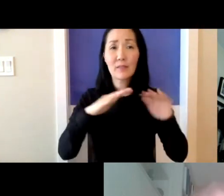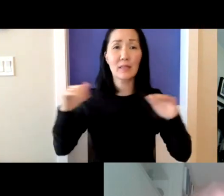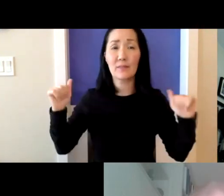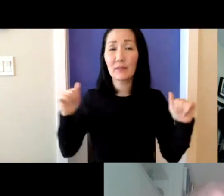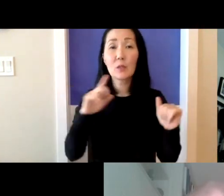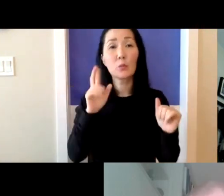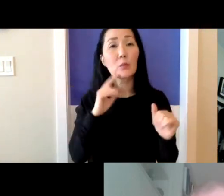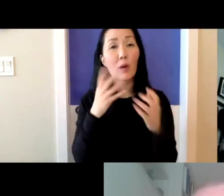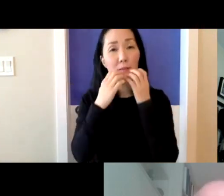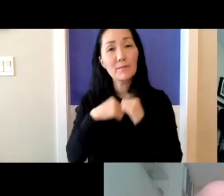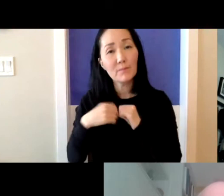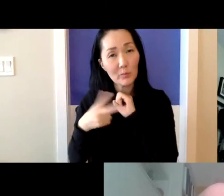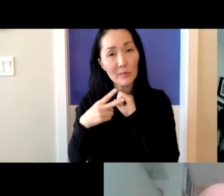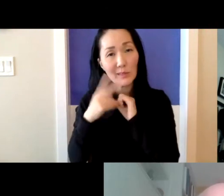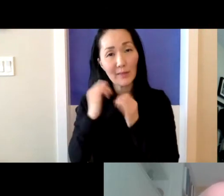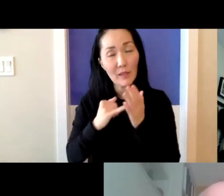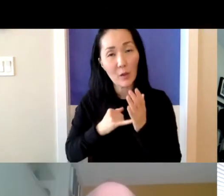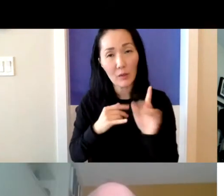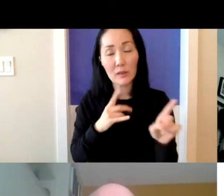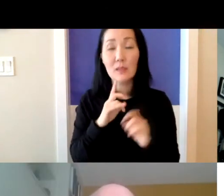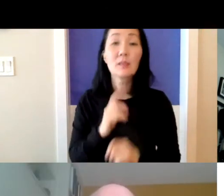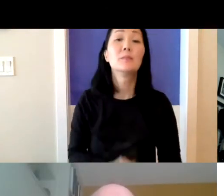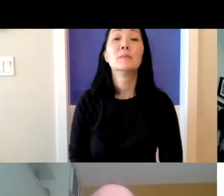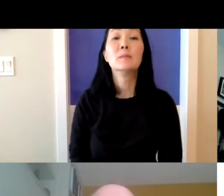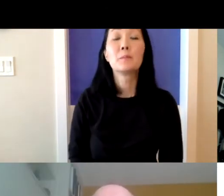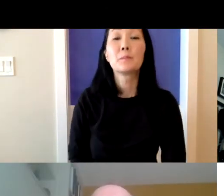our panelists to turn your videos on.